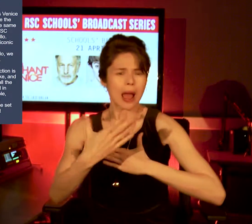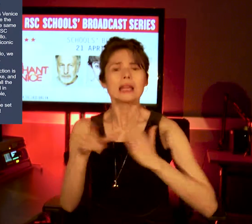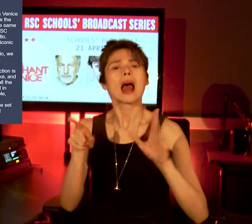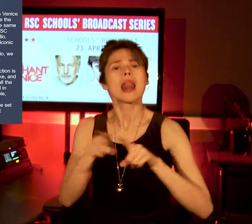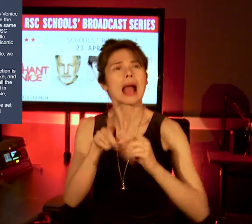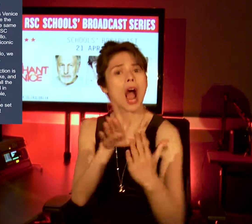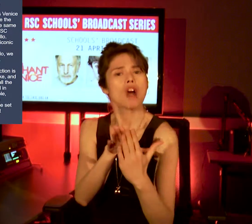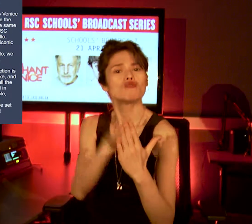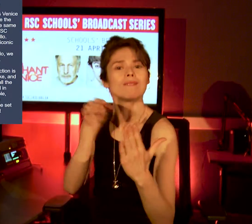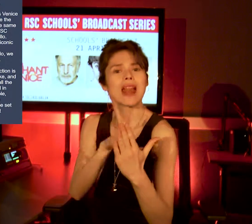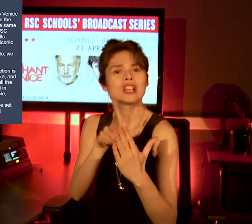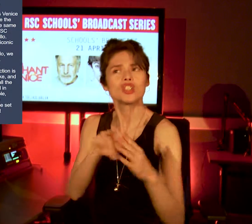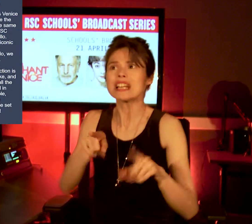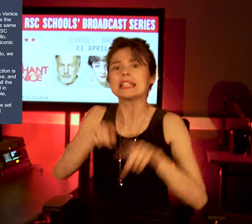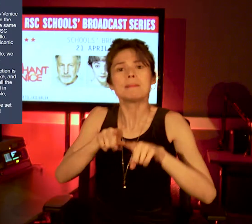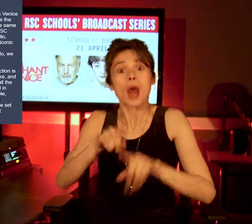It's almost mirror-like.